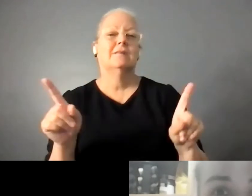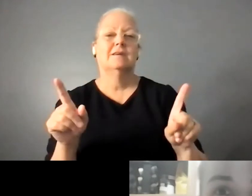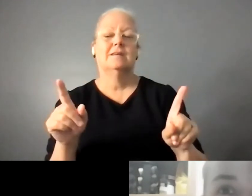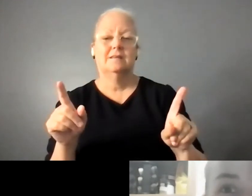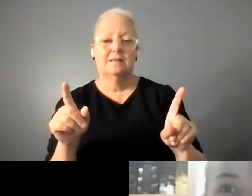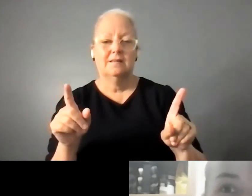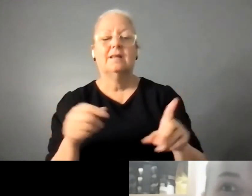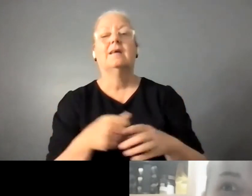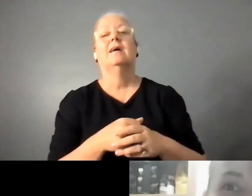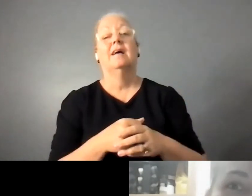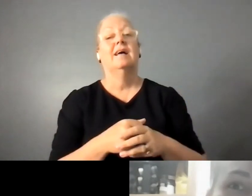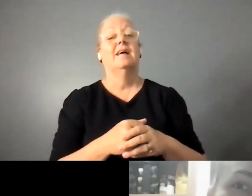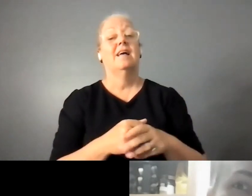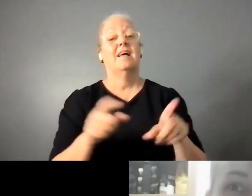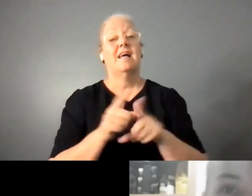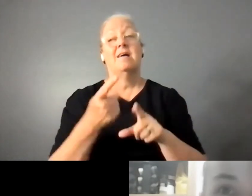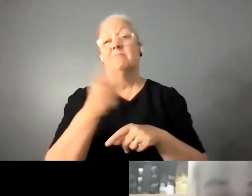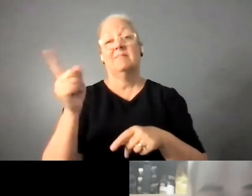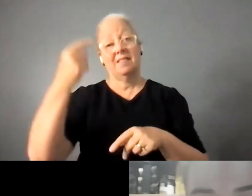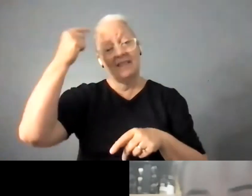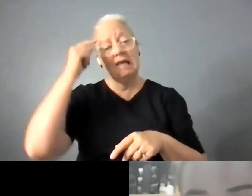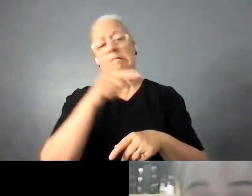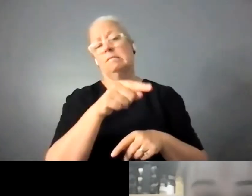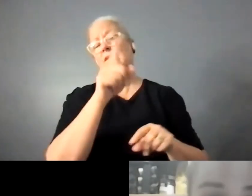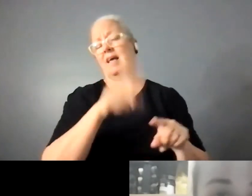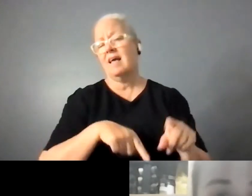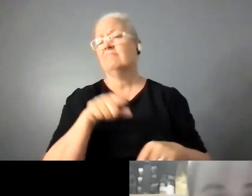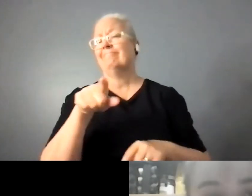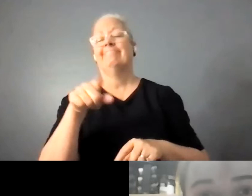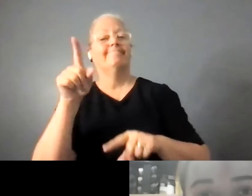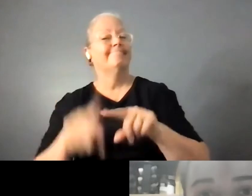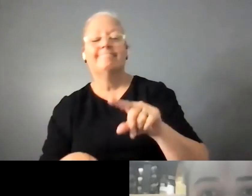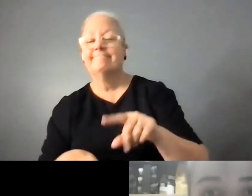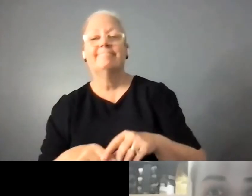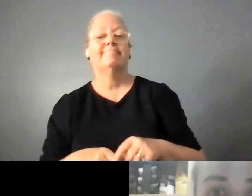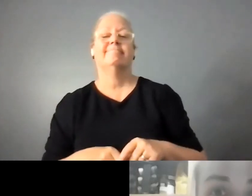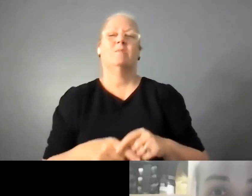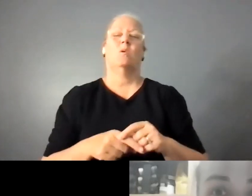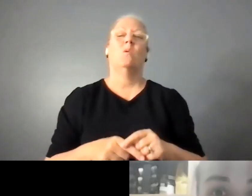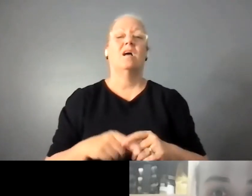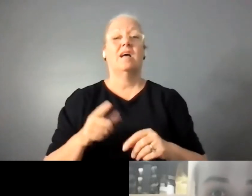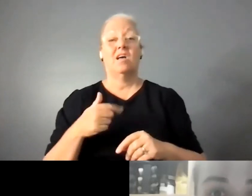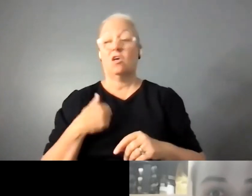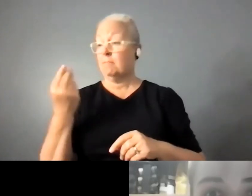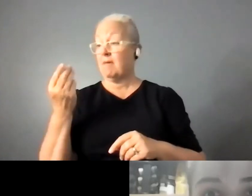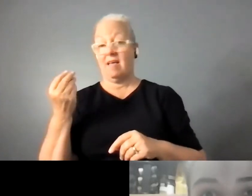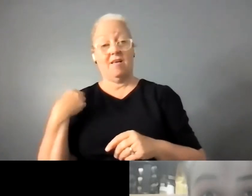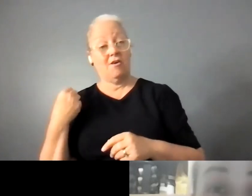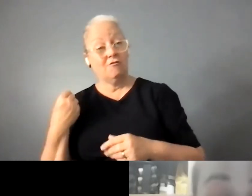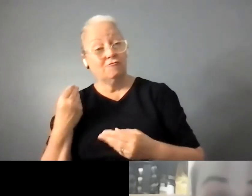incapable and that's not necessary to invest money in our